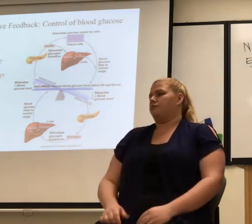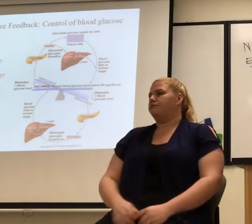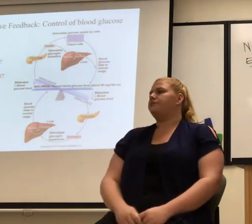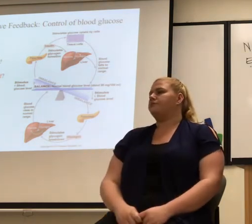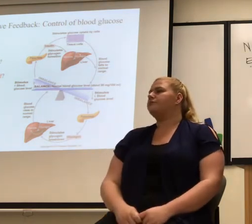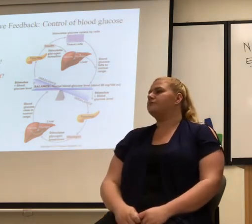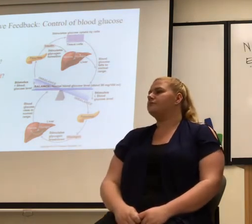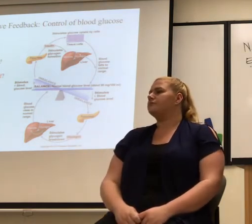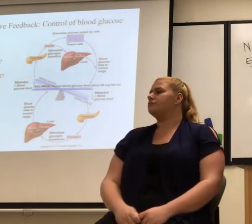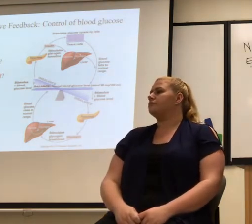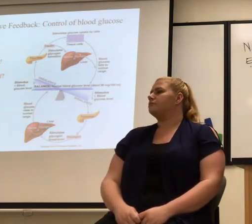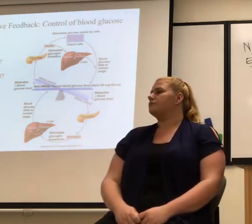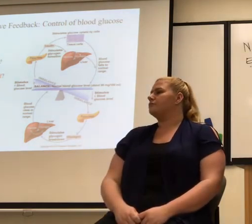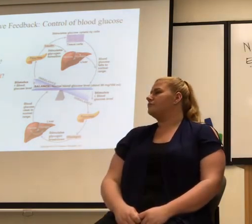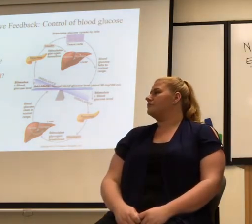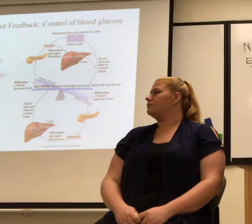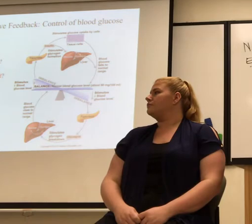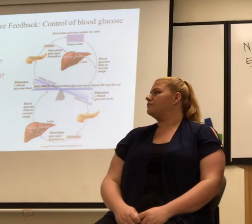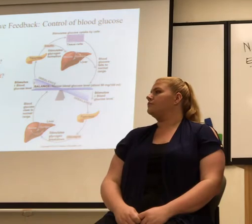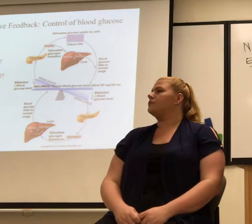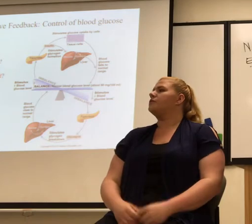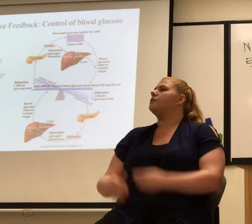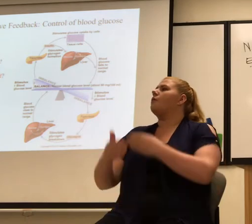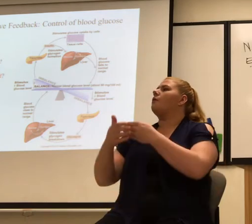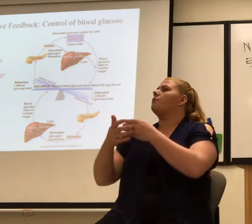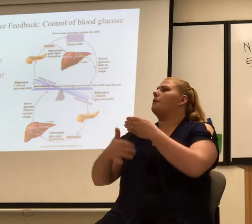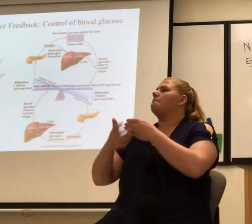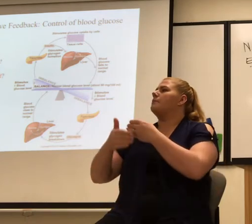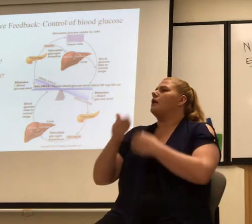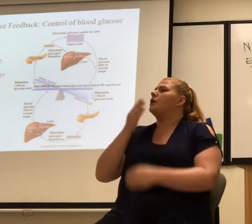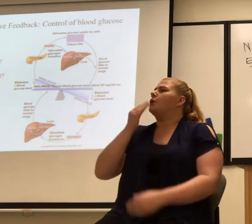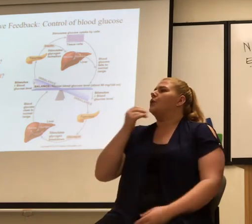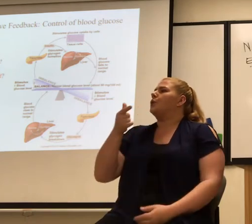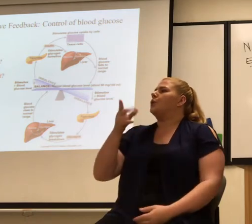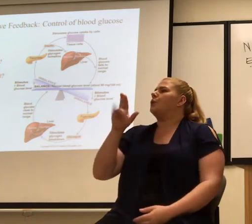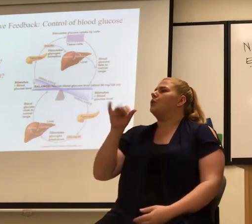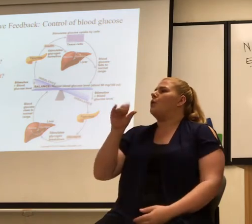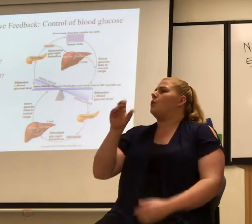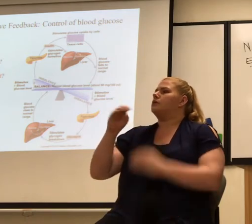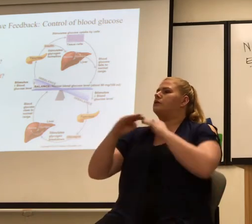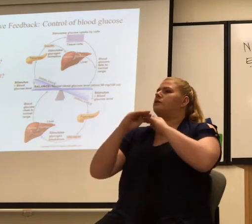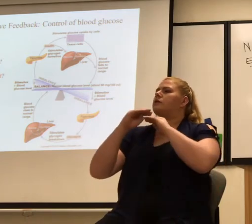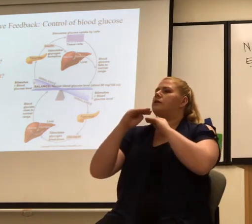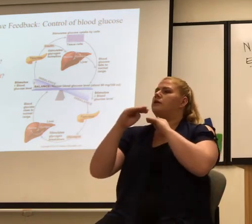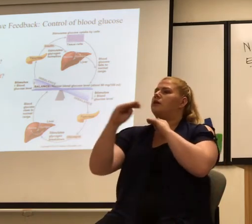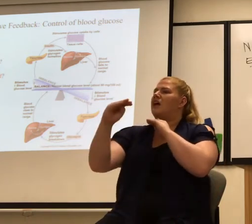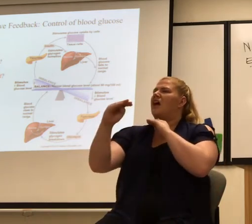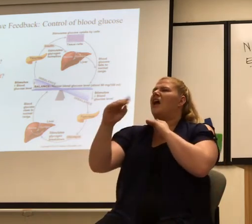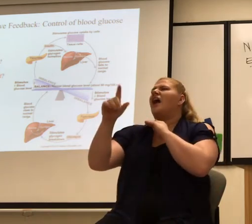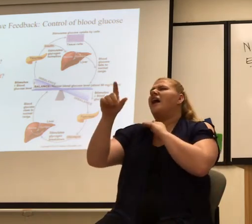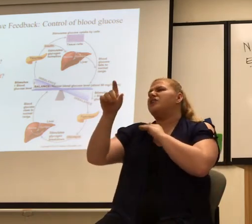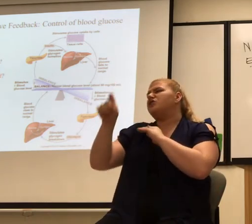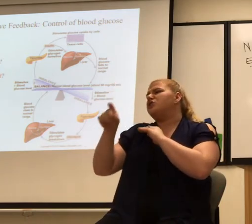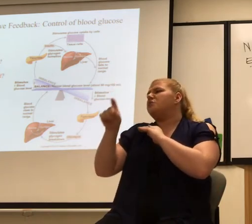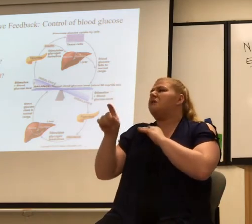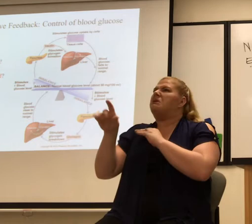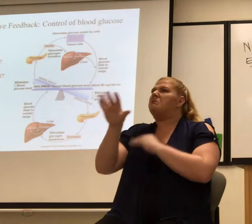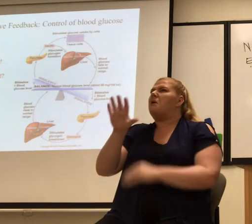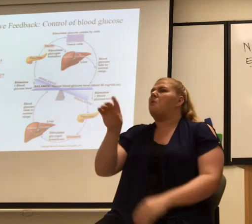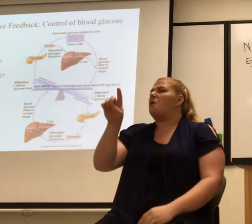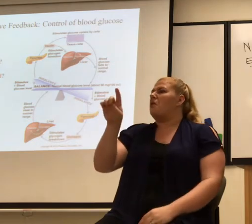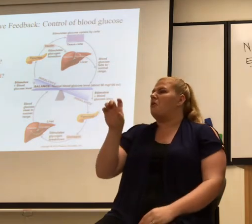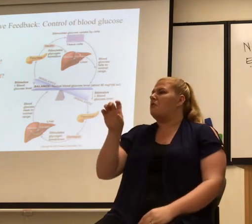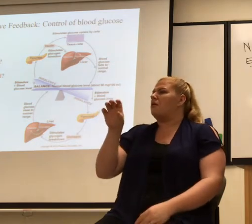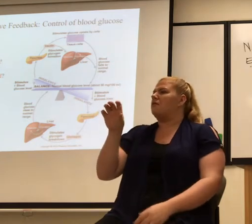2. The blood level of glucose should be maintained in the fastest state, less than 100 mg per deciliter is the normal value.